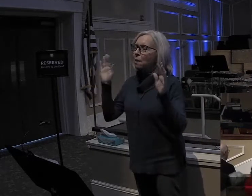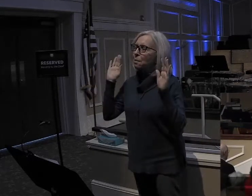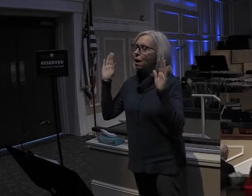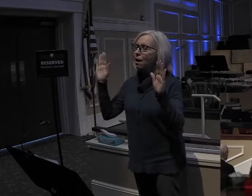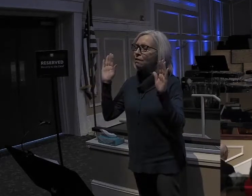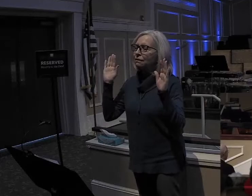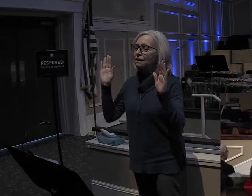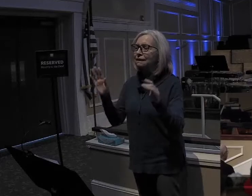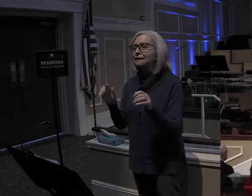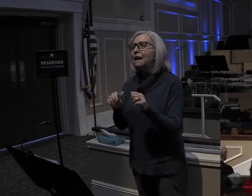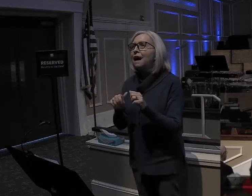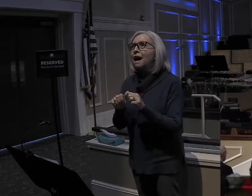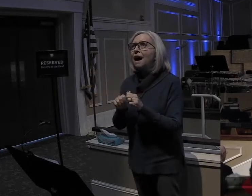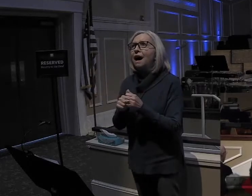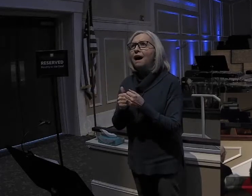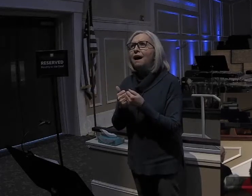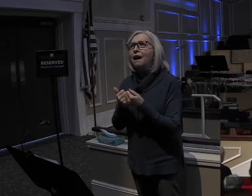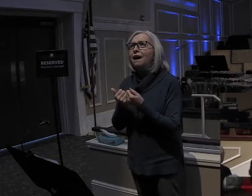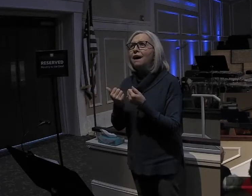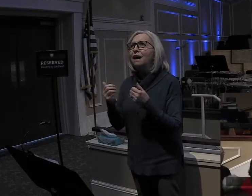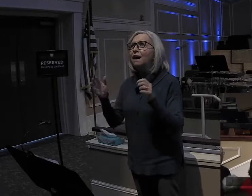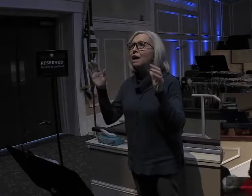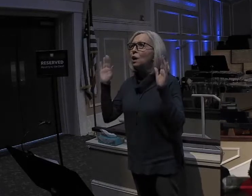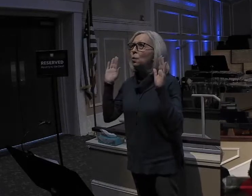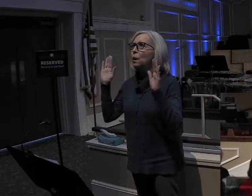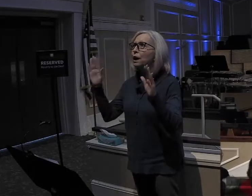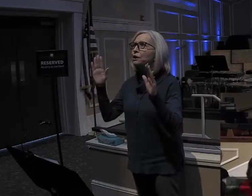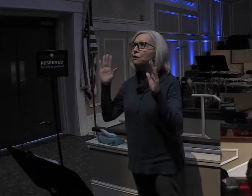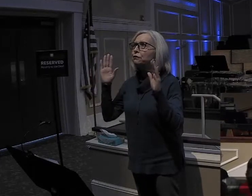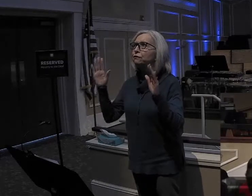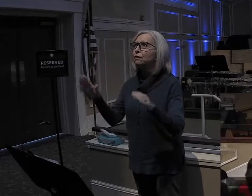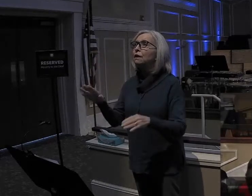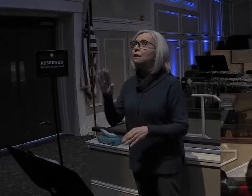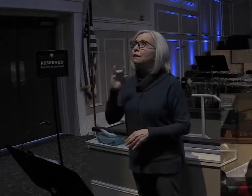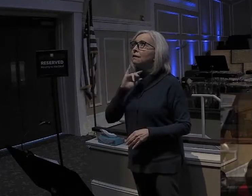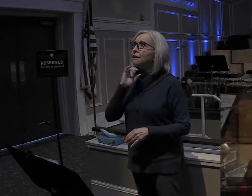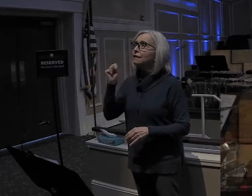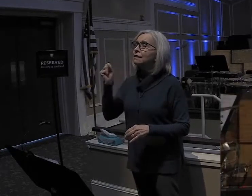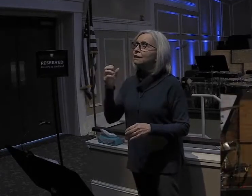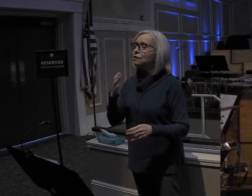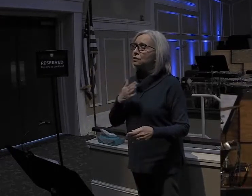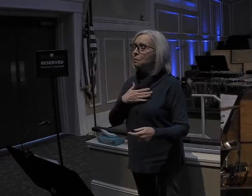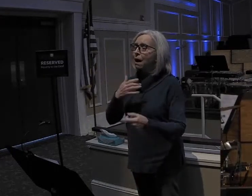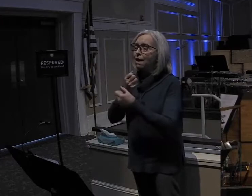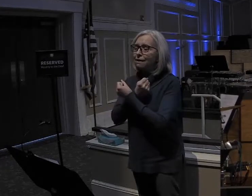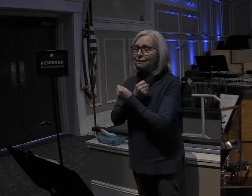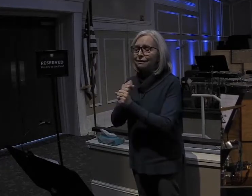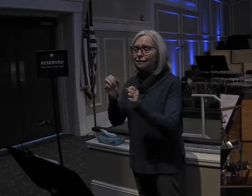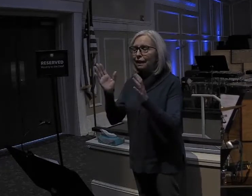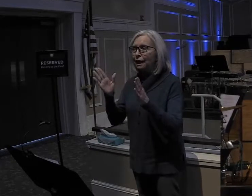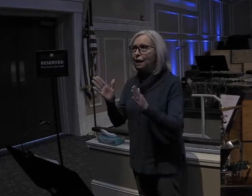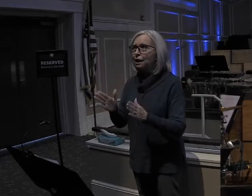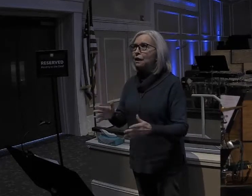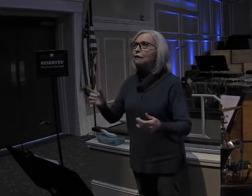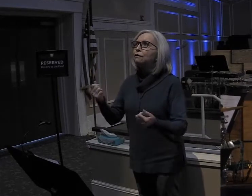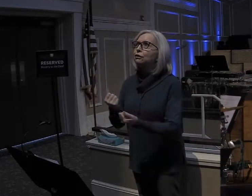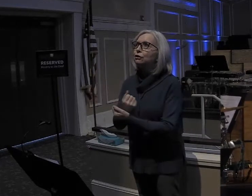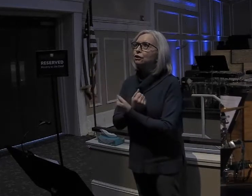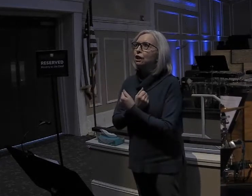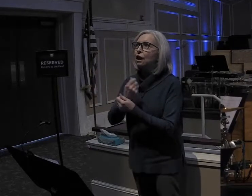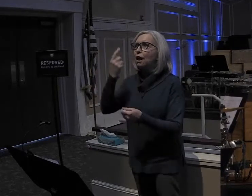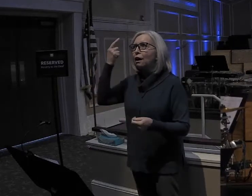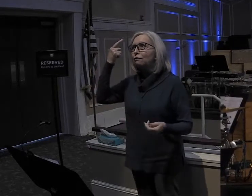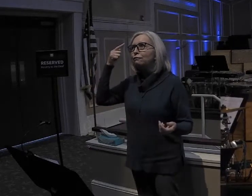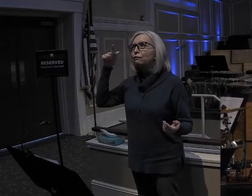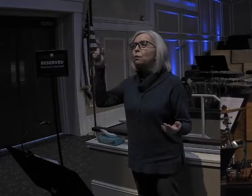How marvelous, how wonderful is my